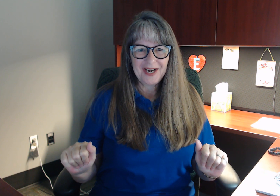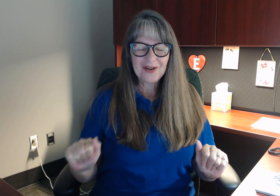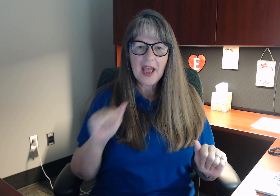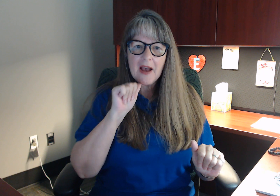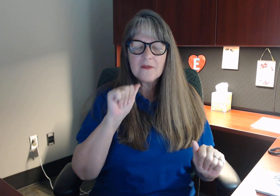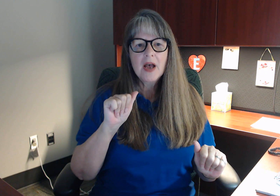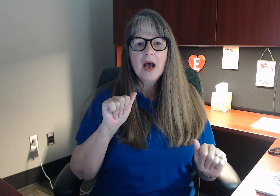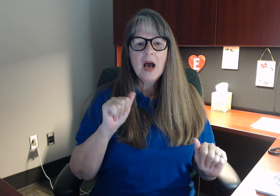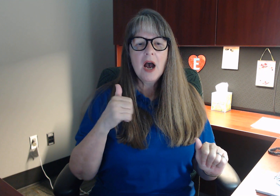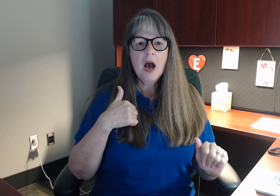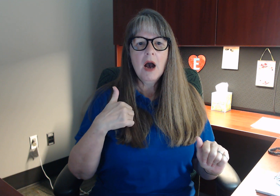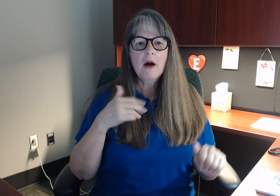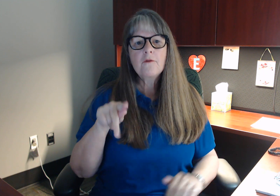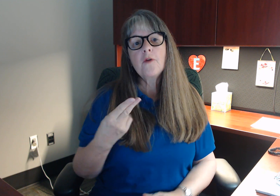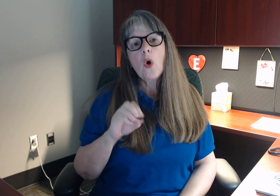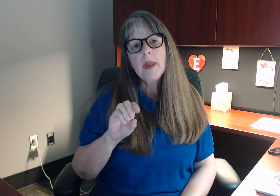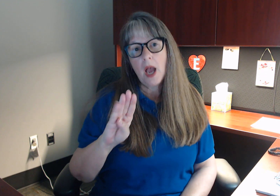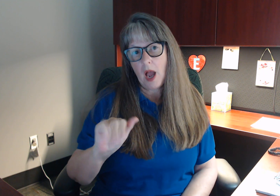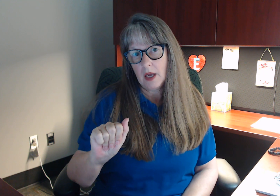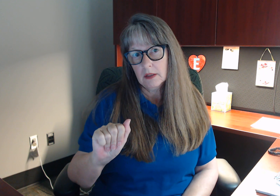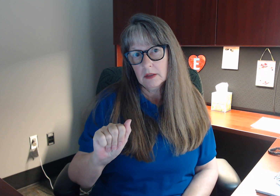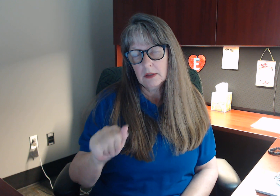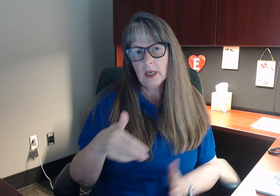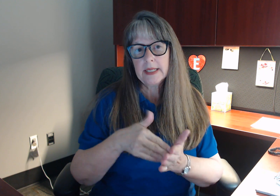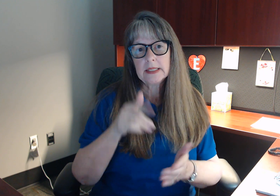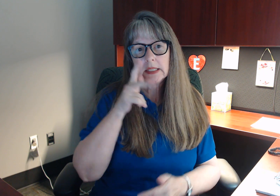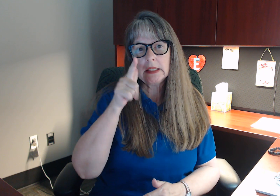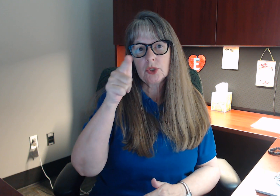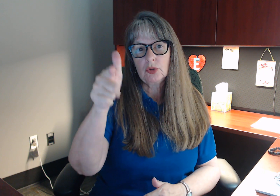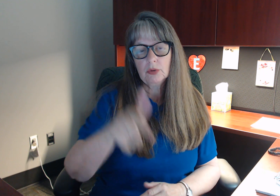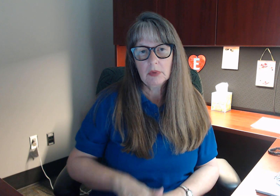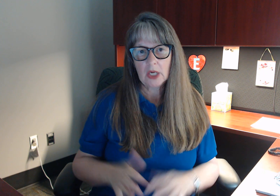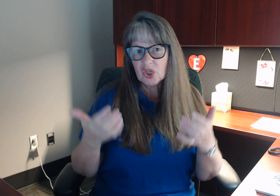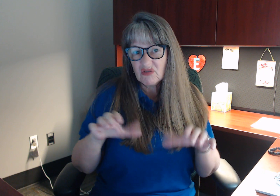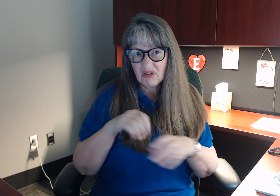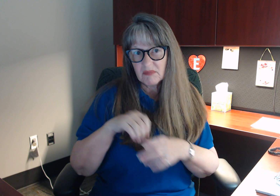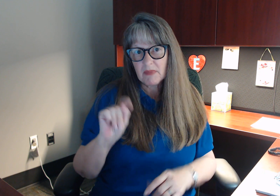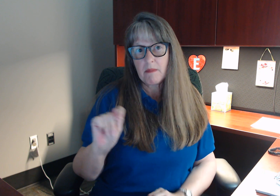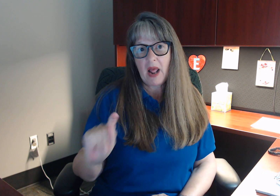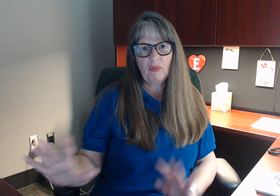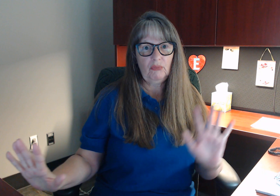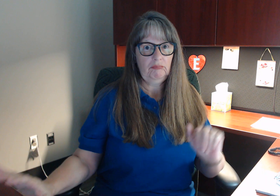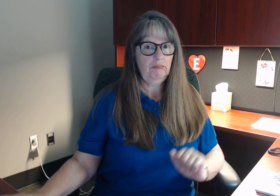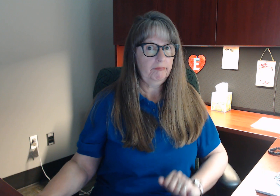don't have phobia against the lizard. I just don't want him in my bathroom.